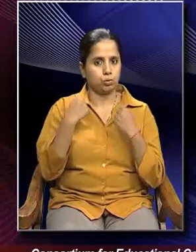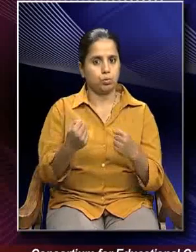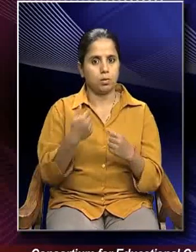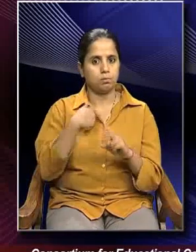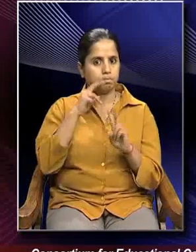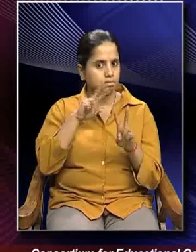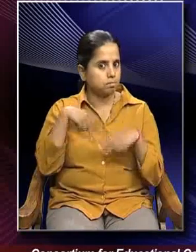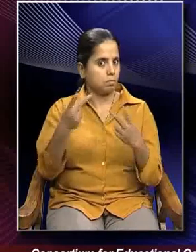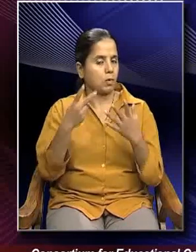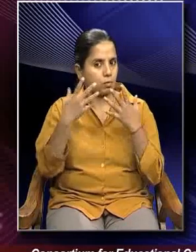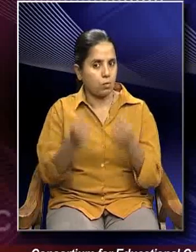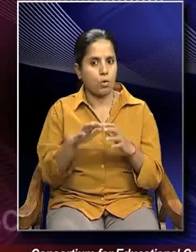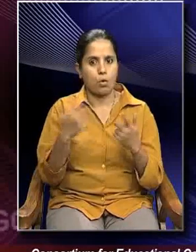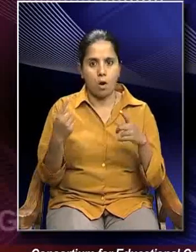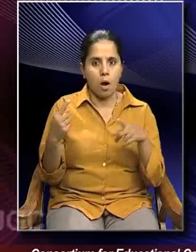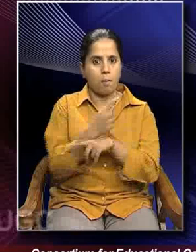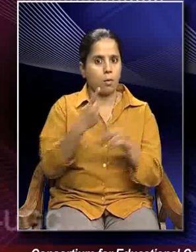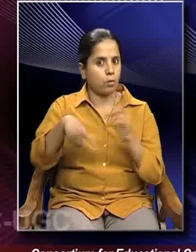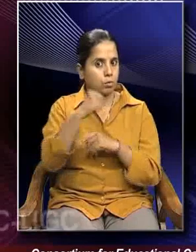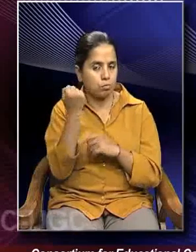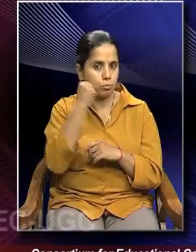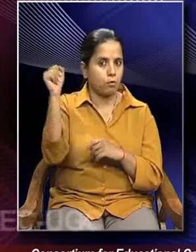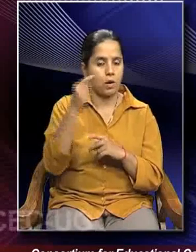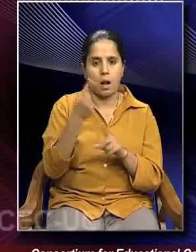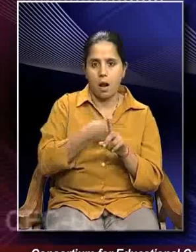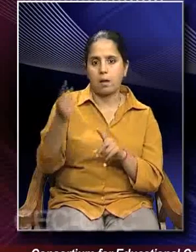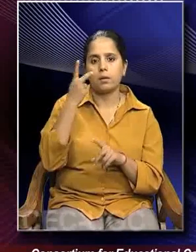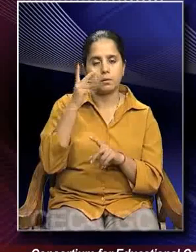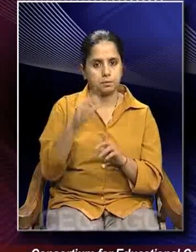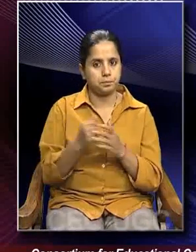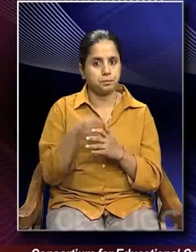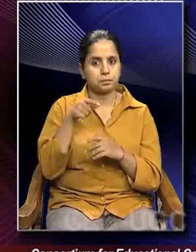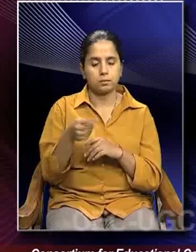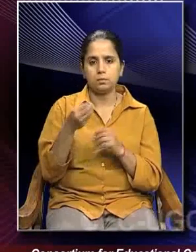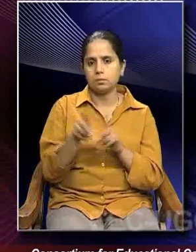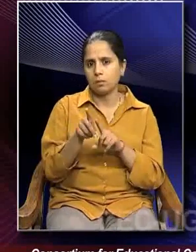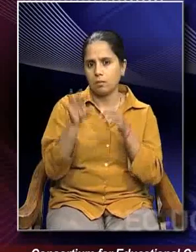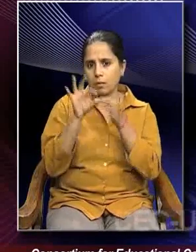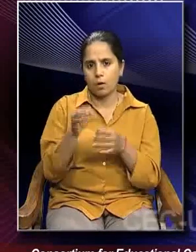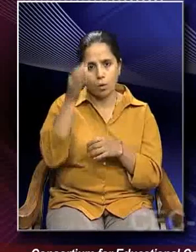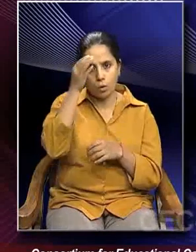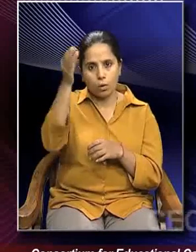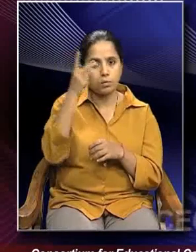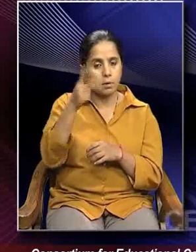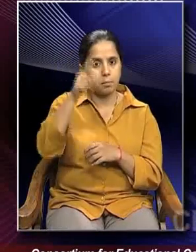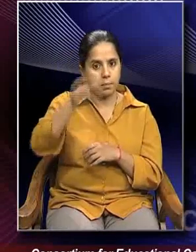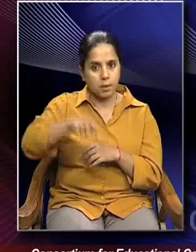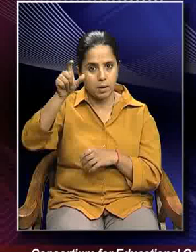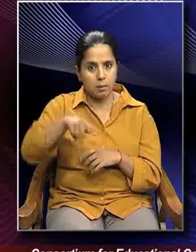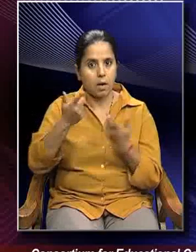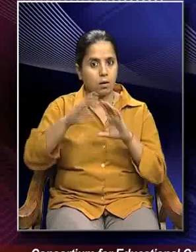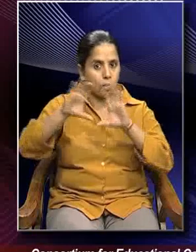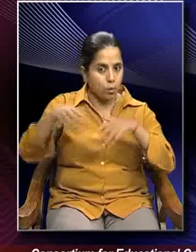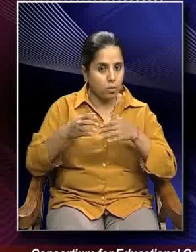revolt or an opposition movement against it. Now, along with the concept of individual and